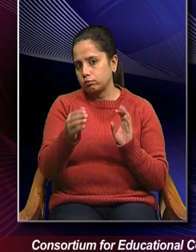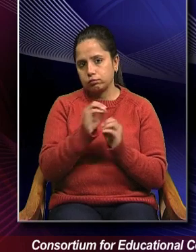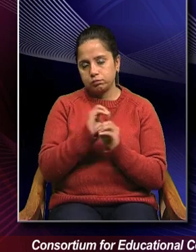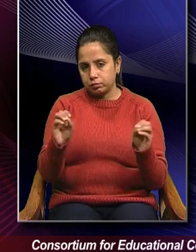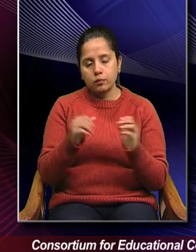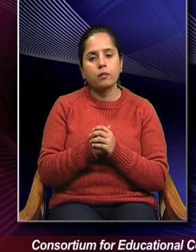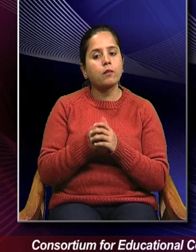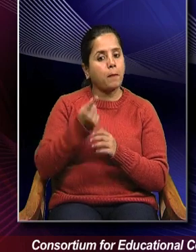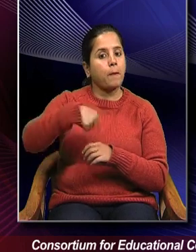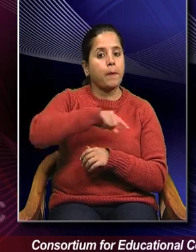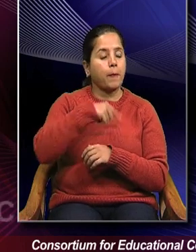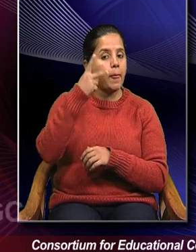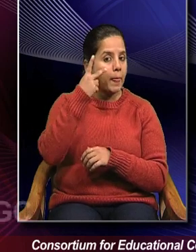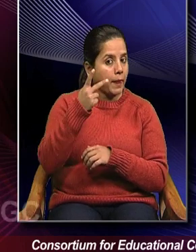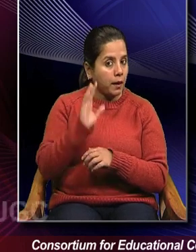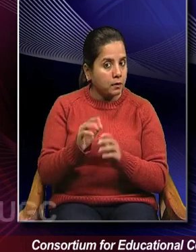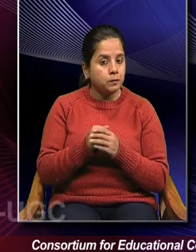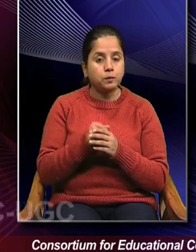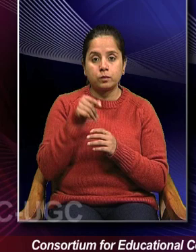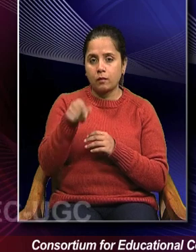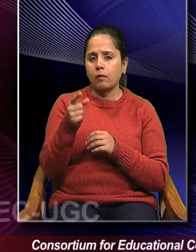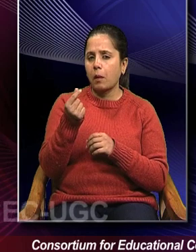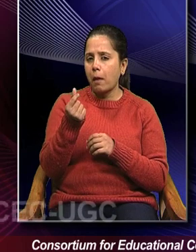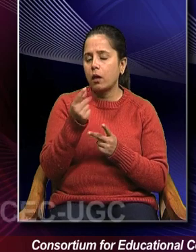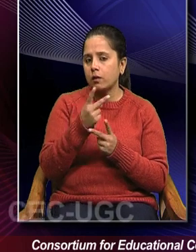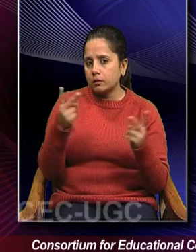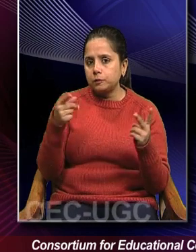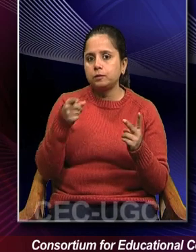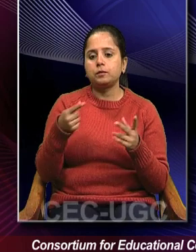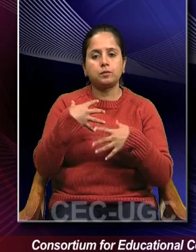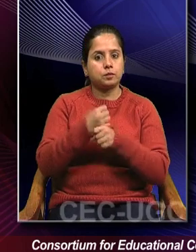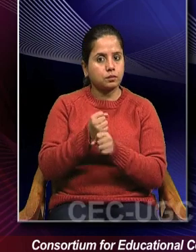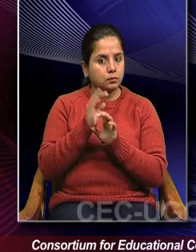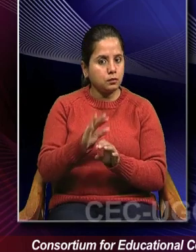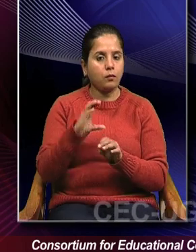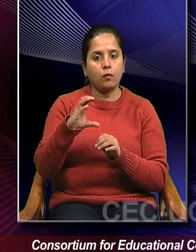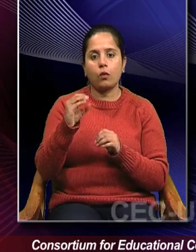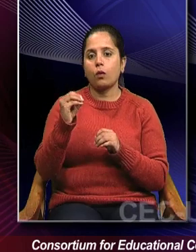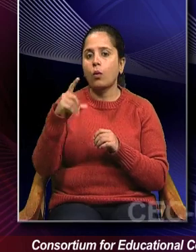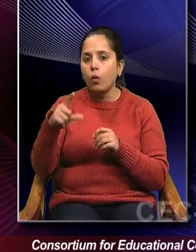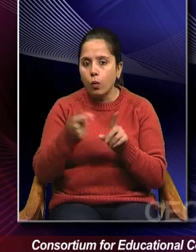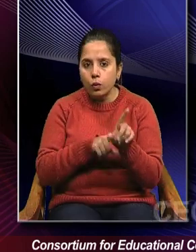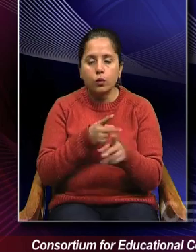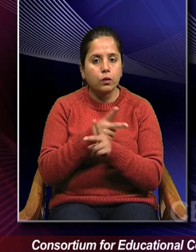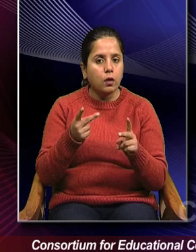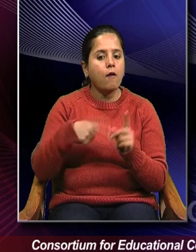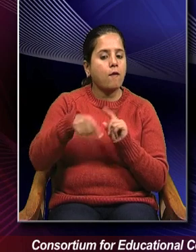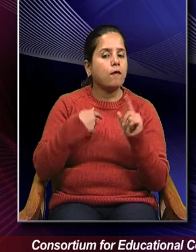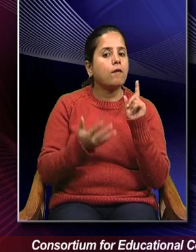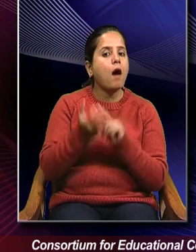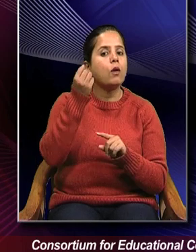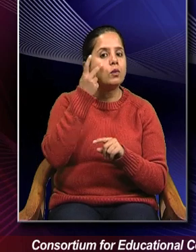And we see that when this kind of money was being made in the colonies, we find